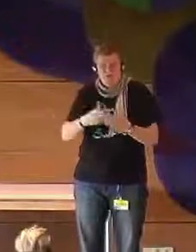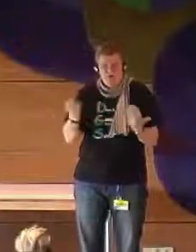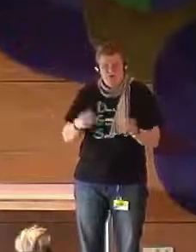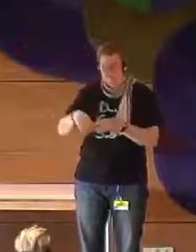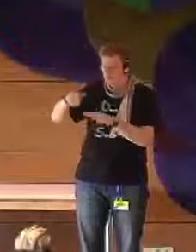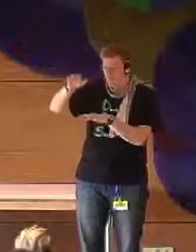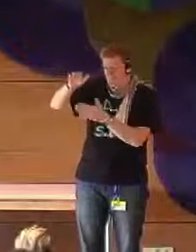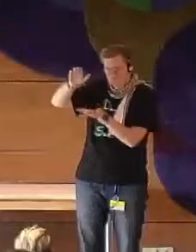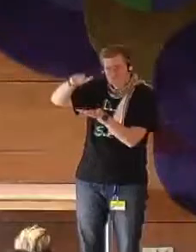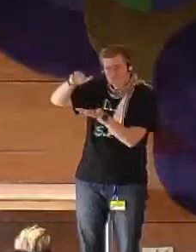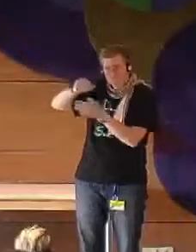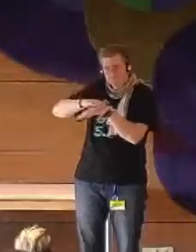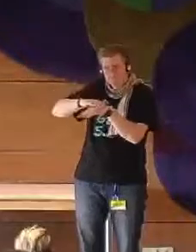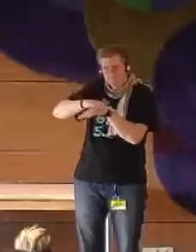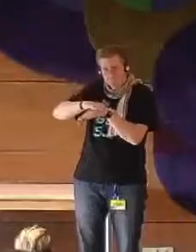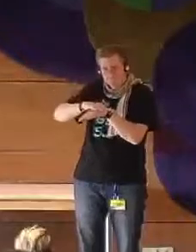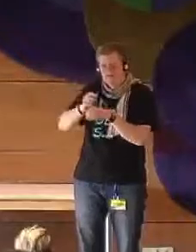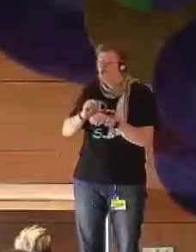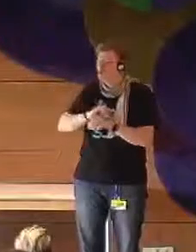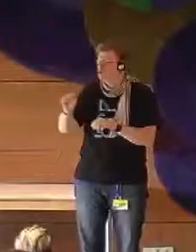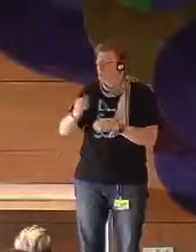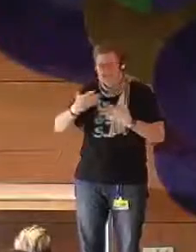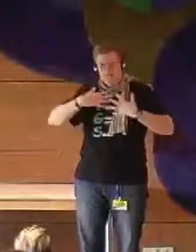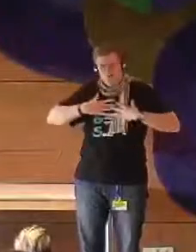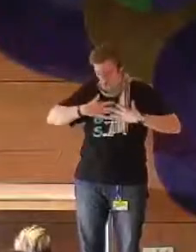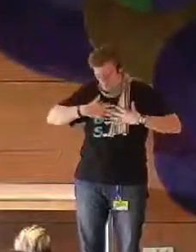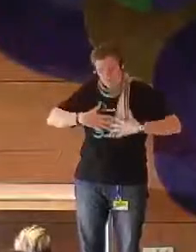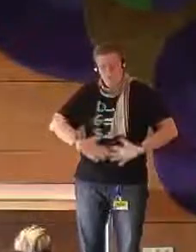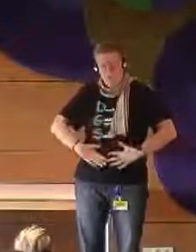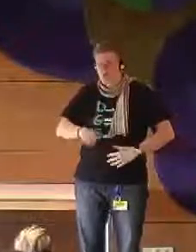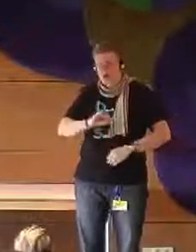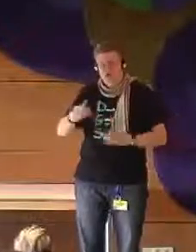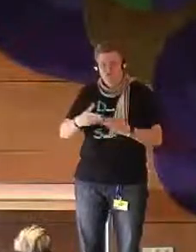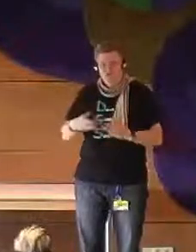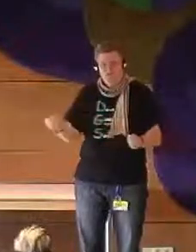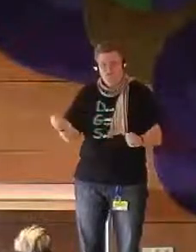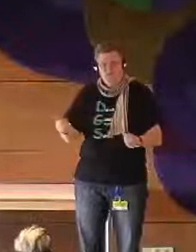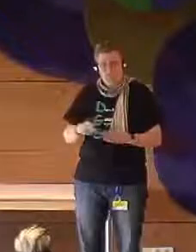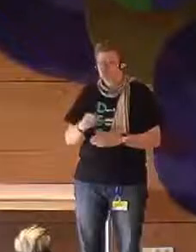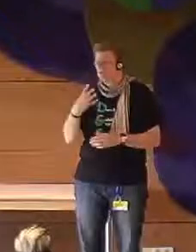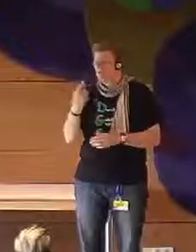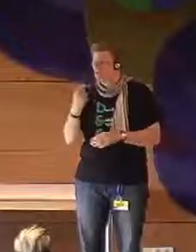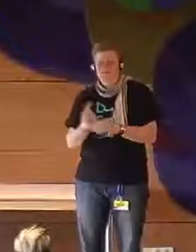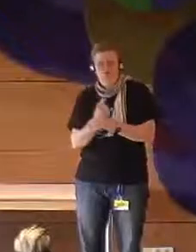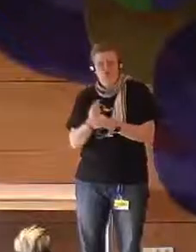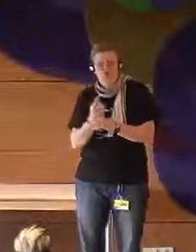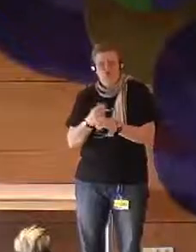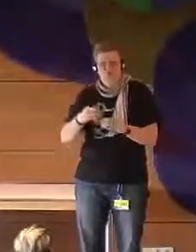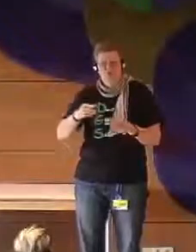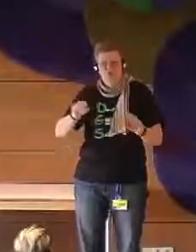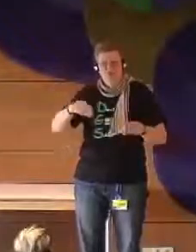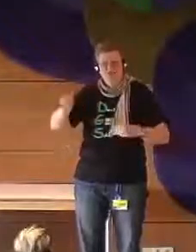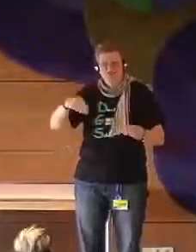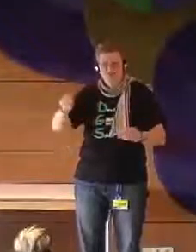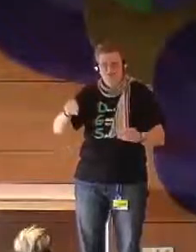for most of my boys, they're now having Tostrand gel. So the adult range is 4